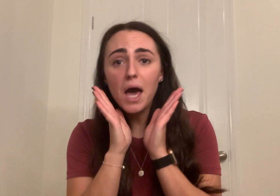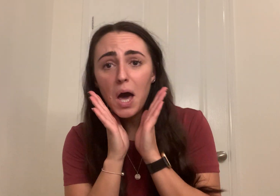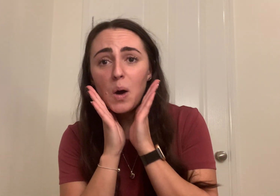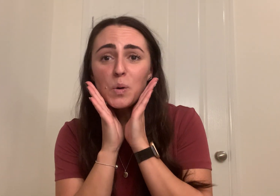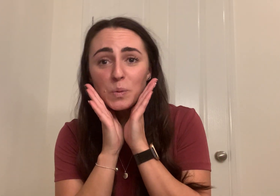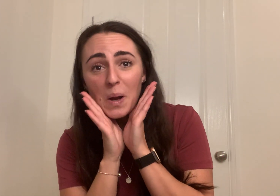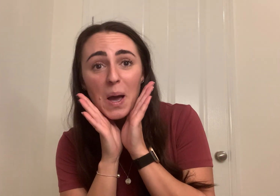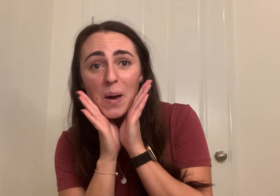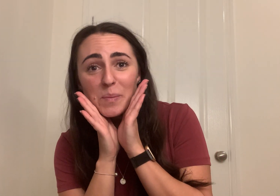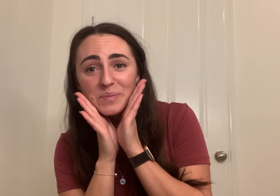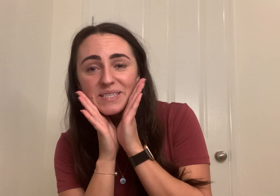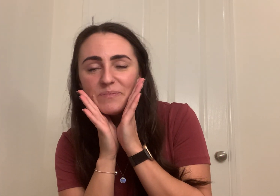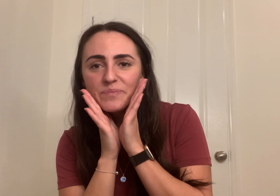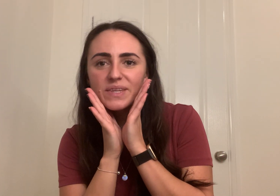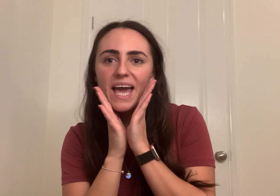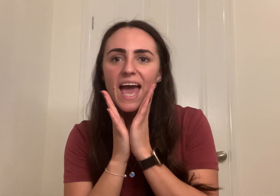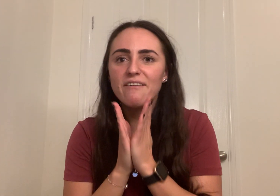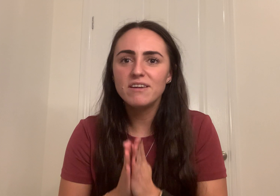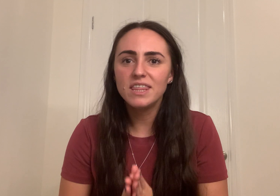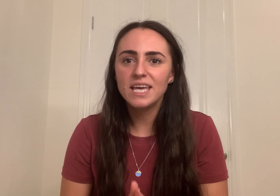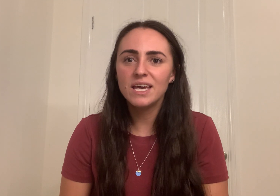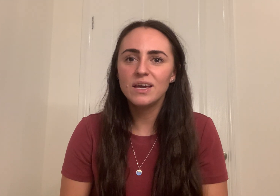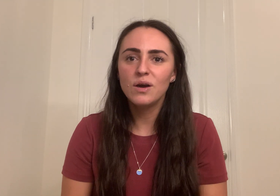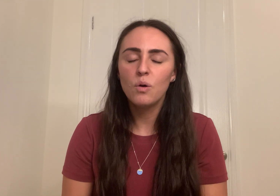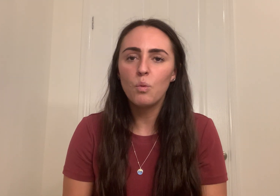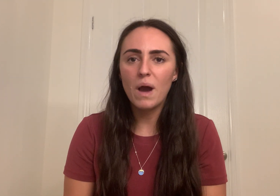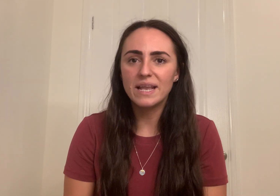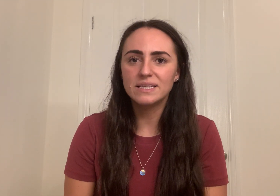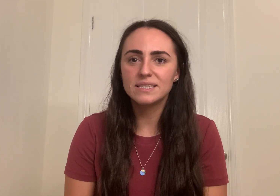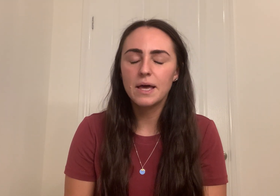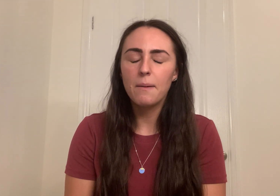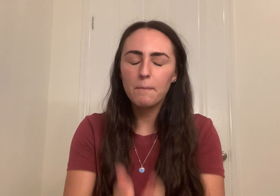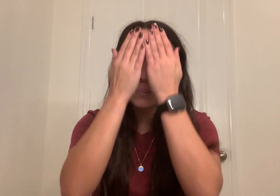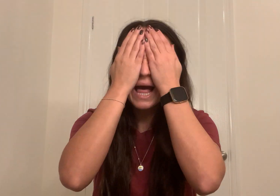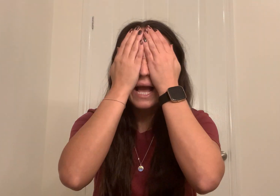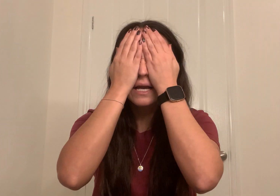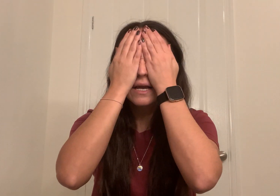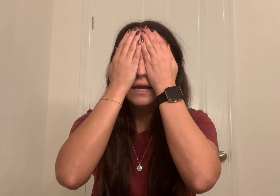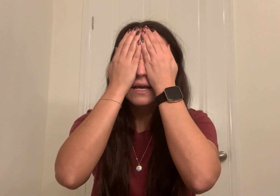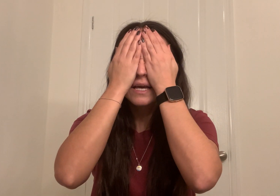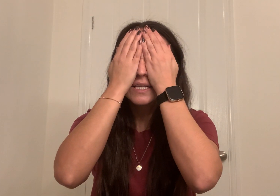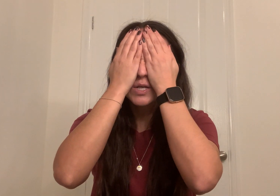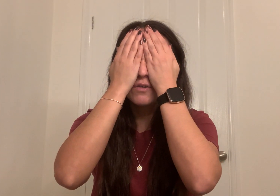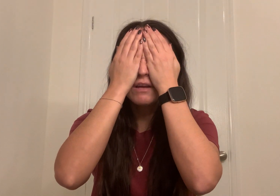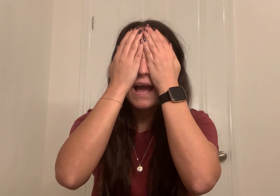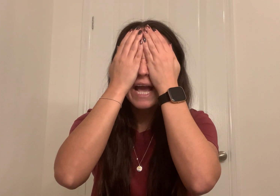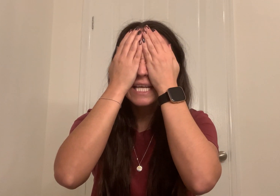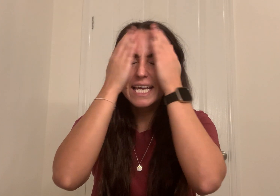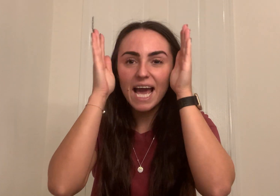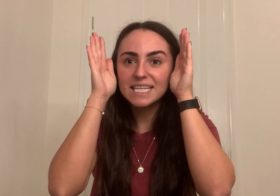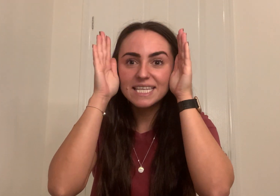Oh, crumbs. Everything went black. So cover your eyes, like you can't see